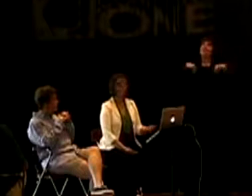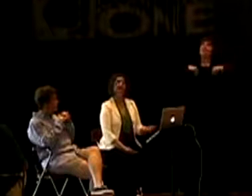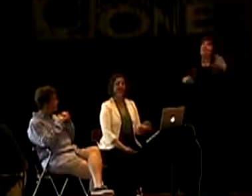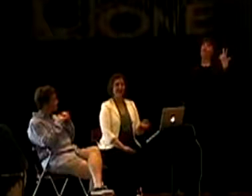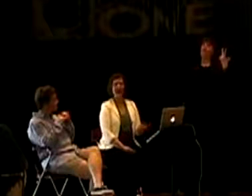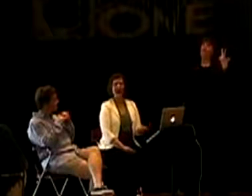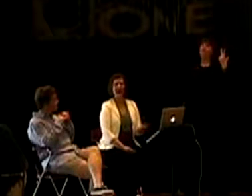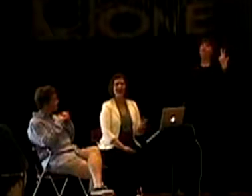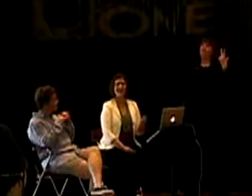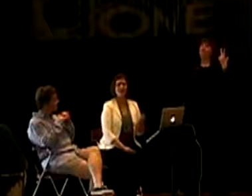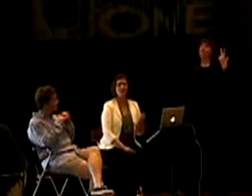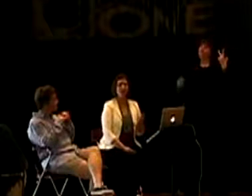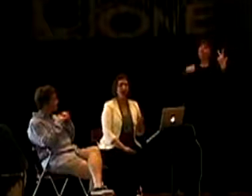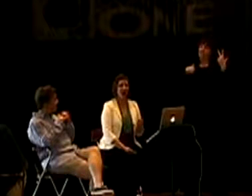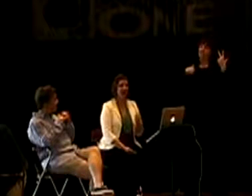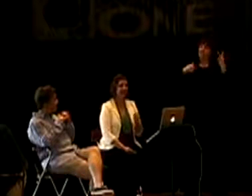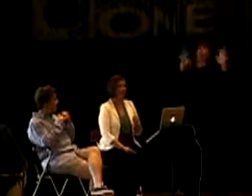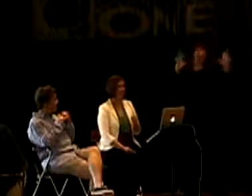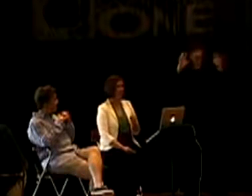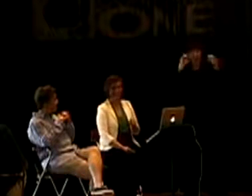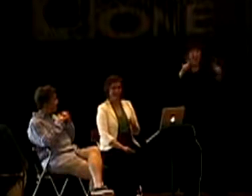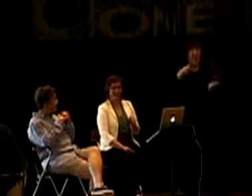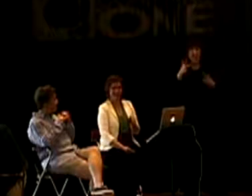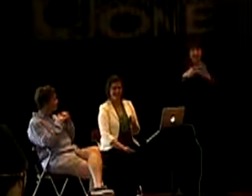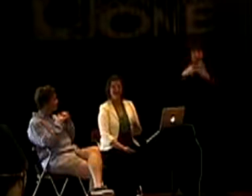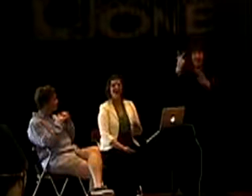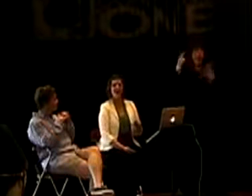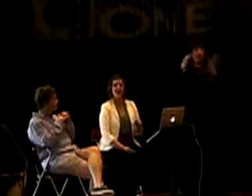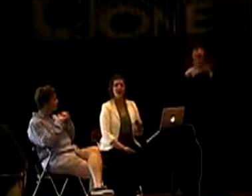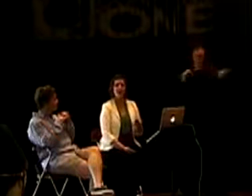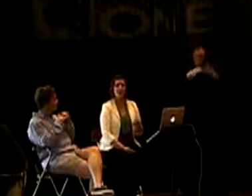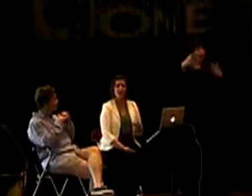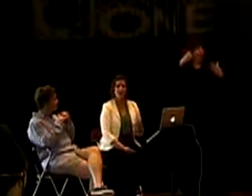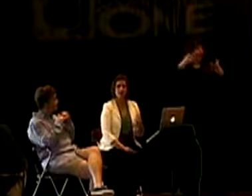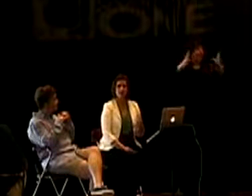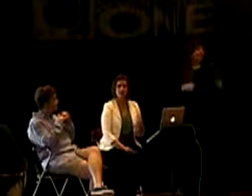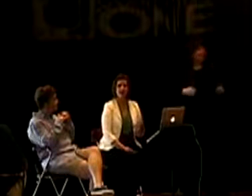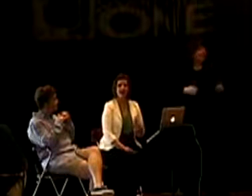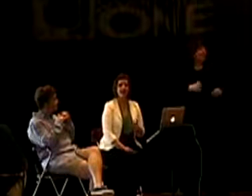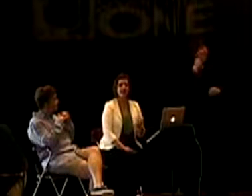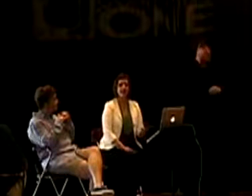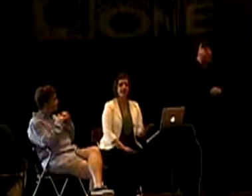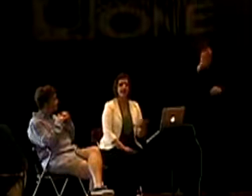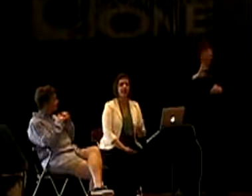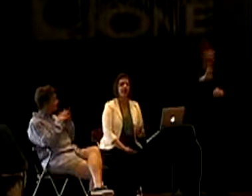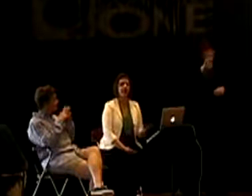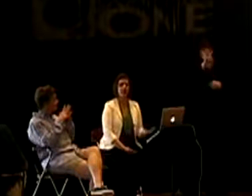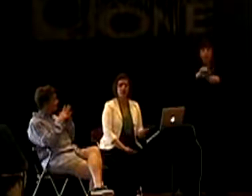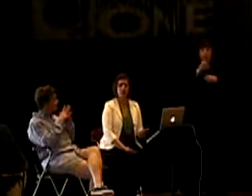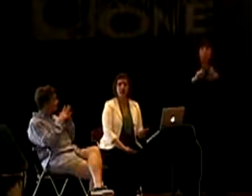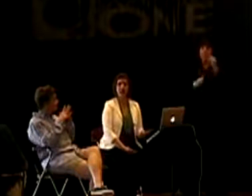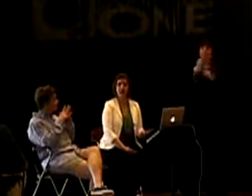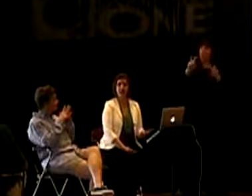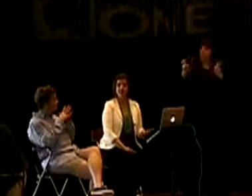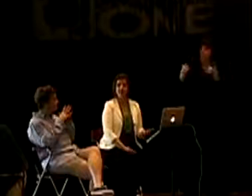I'll say three. Great. As a trilingual artist, most of her work tends to play with